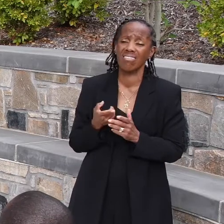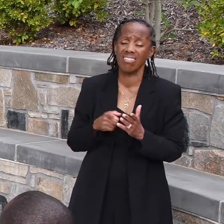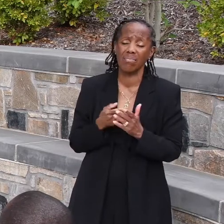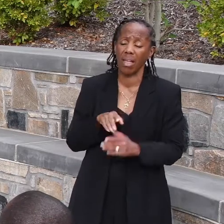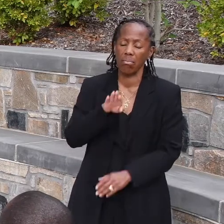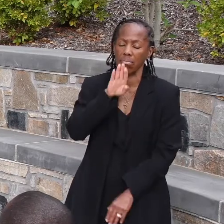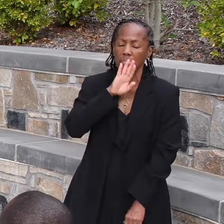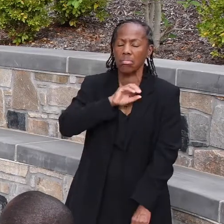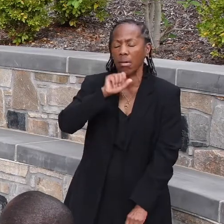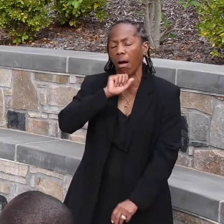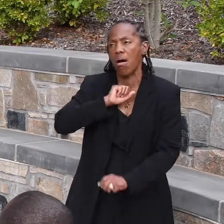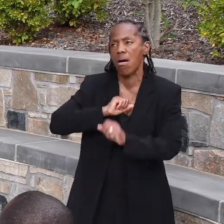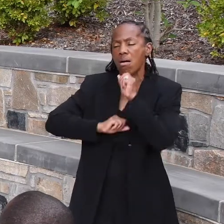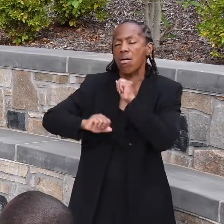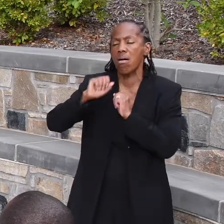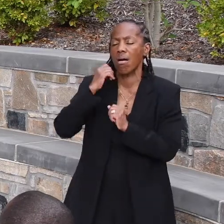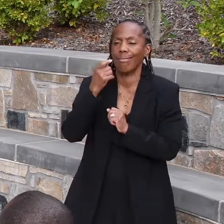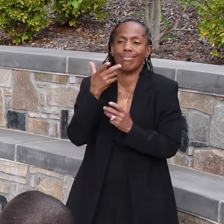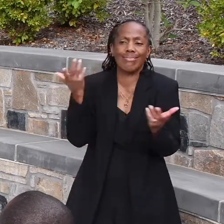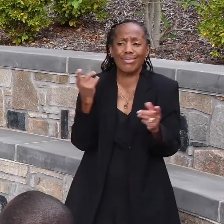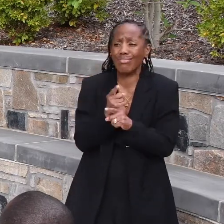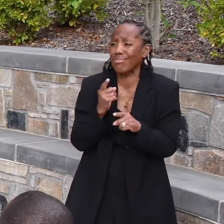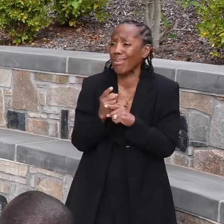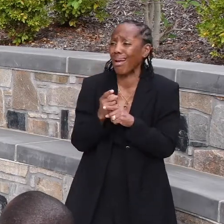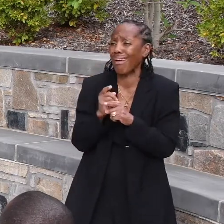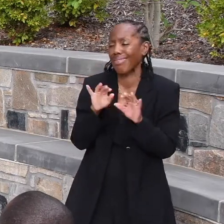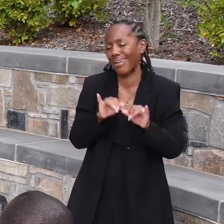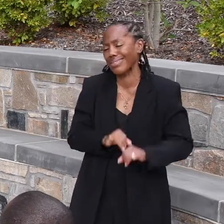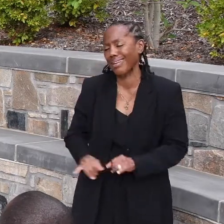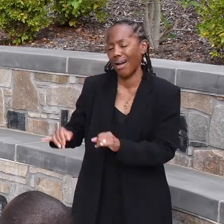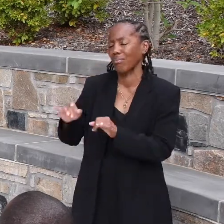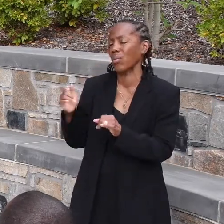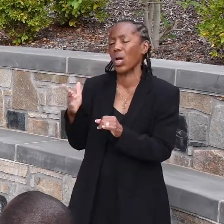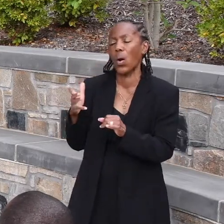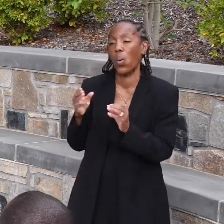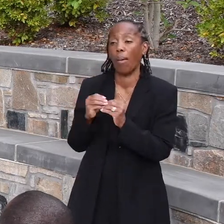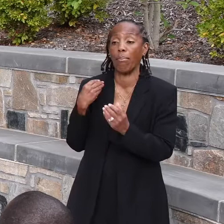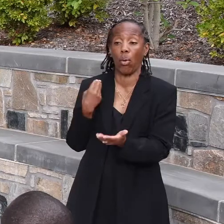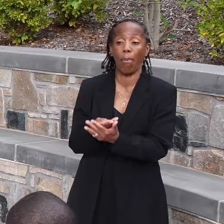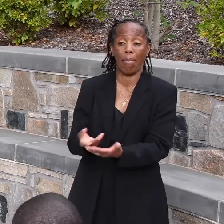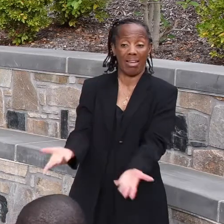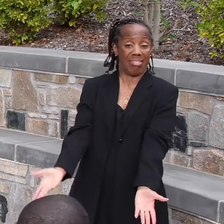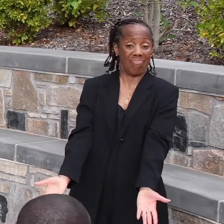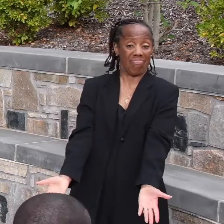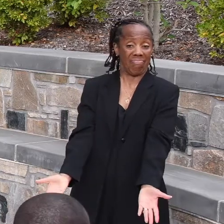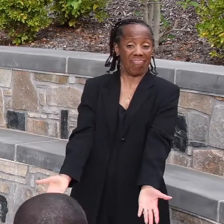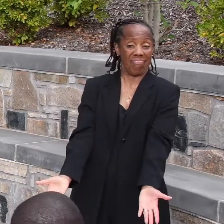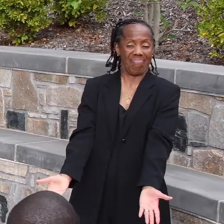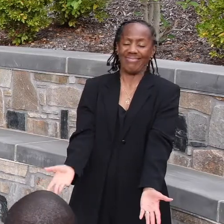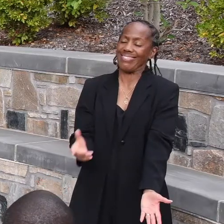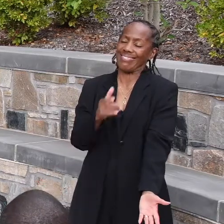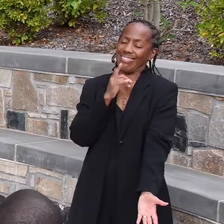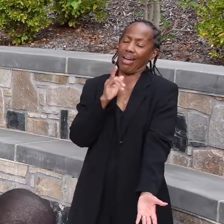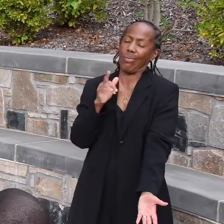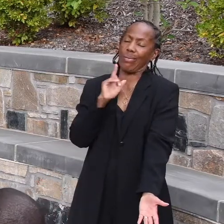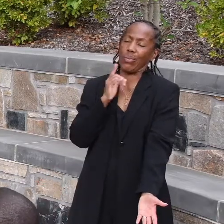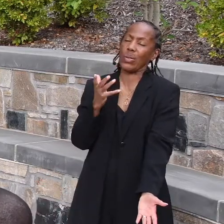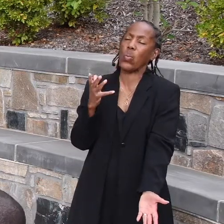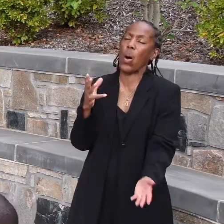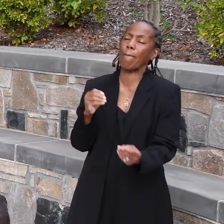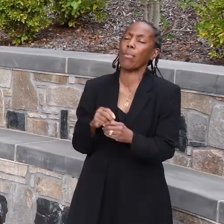frustrated, you know, who doesn't, right? We just all want more money, but no, that's really not what we want. We want